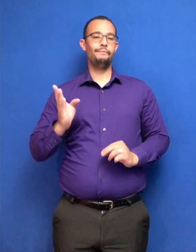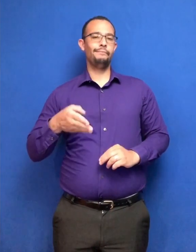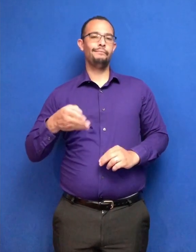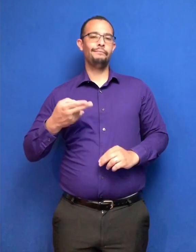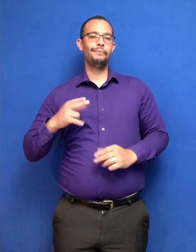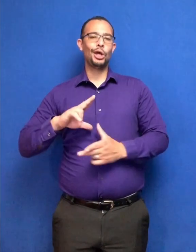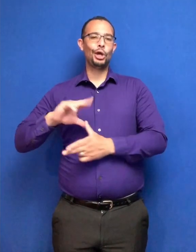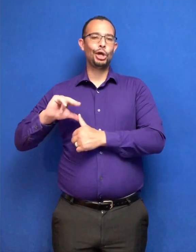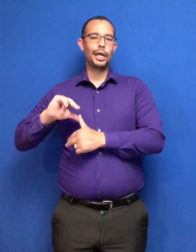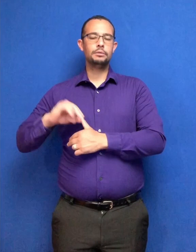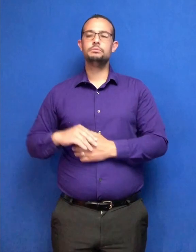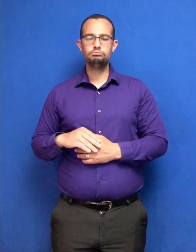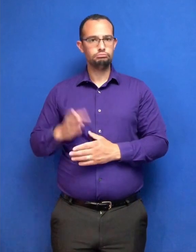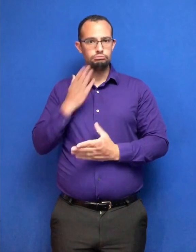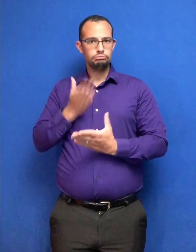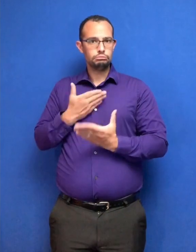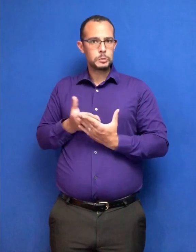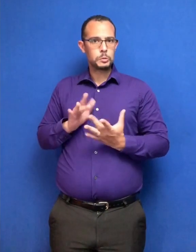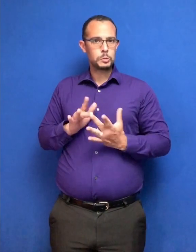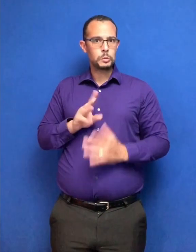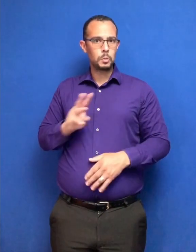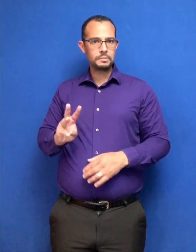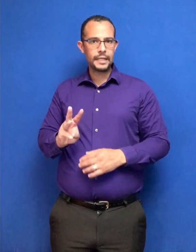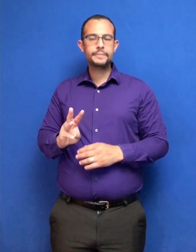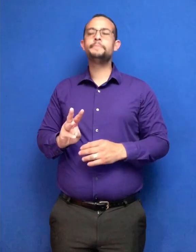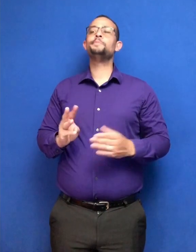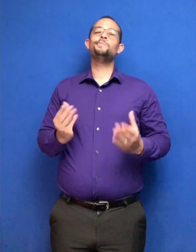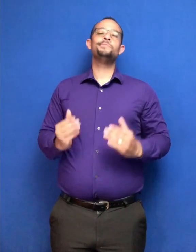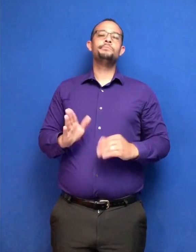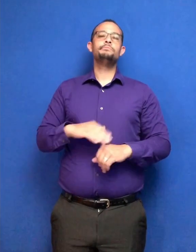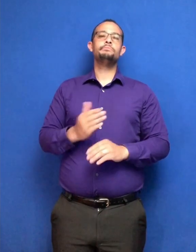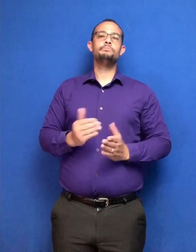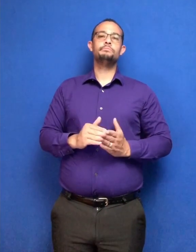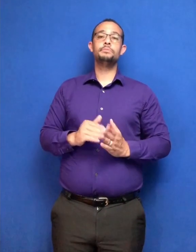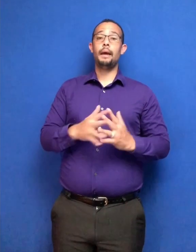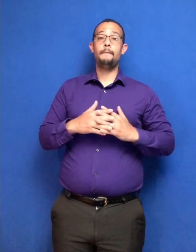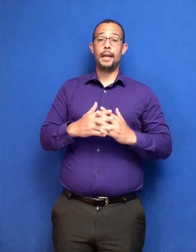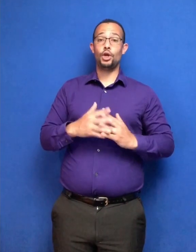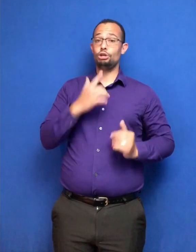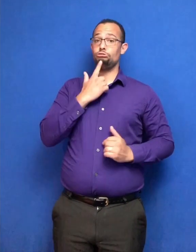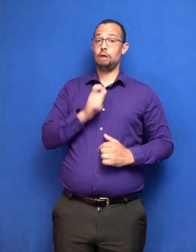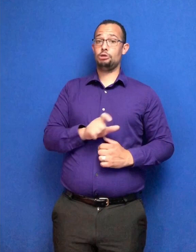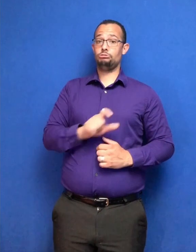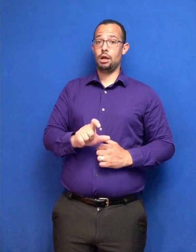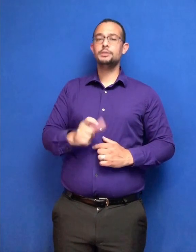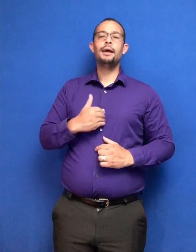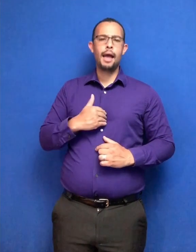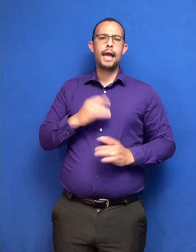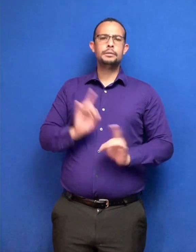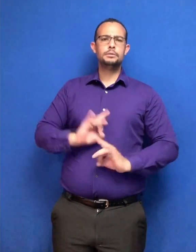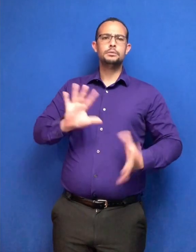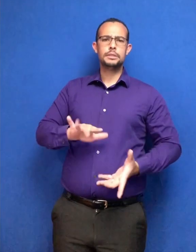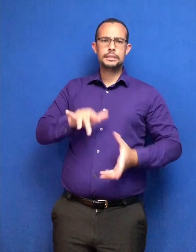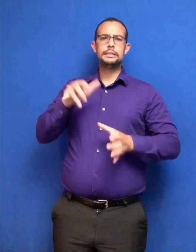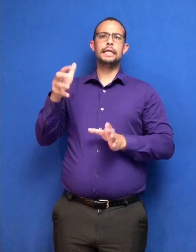/hurricane is a very good website. And the American Red Cross Disaster and Financial Planning